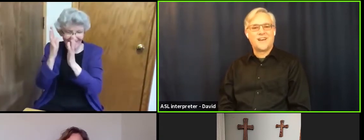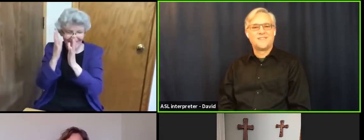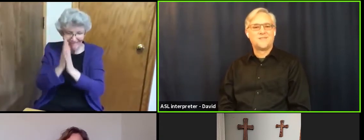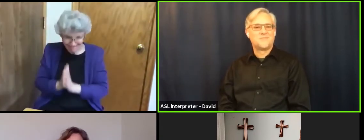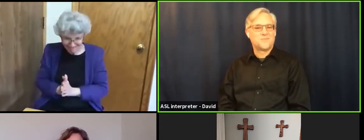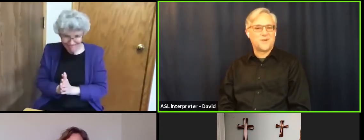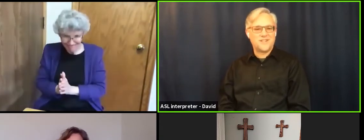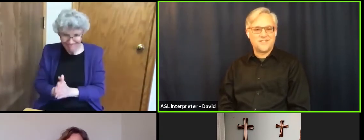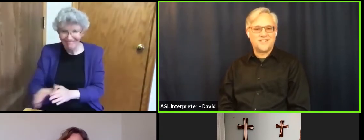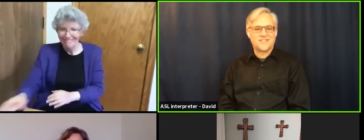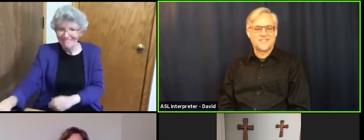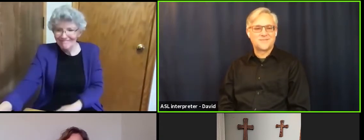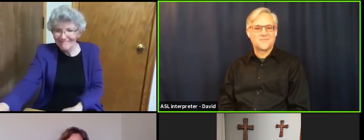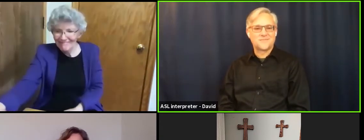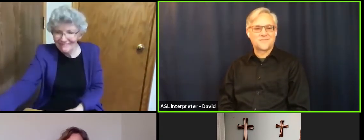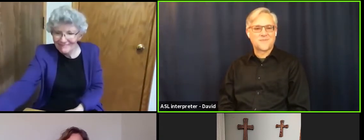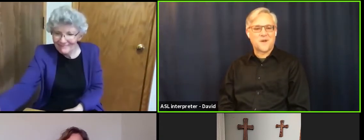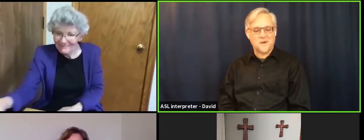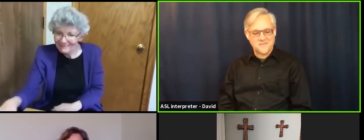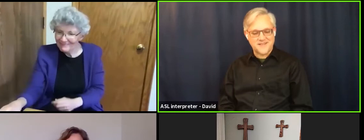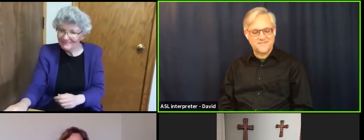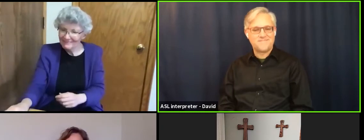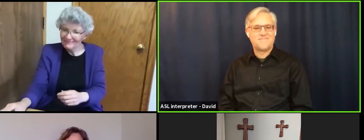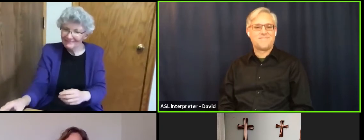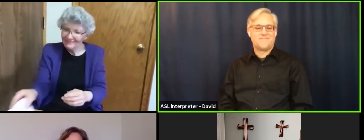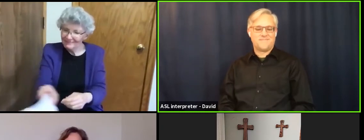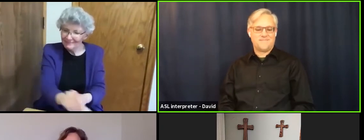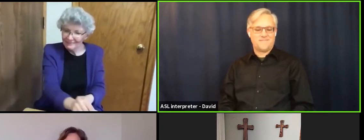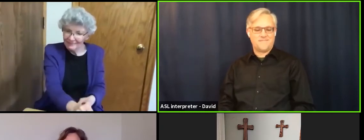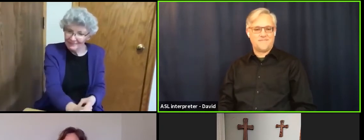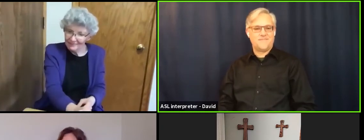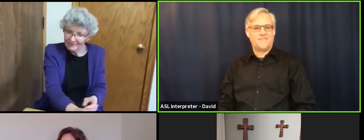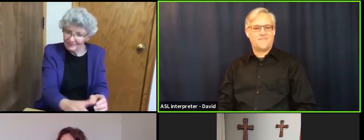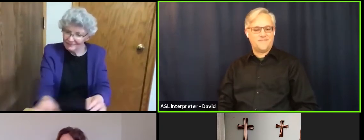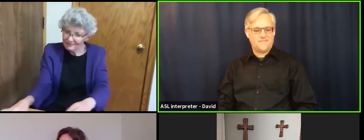Praise God. Praise Jesus. Amen.